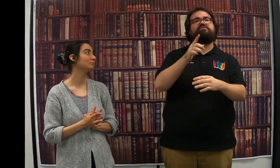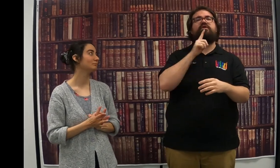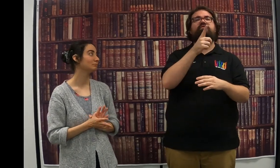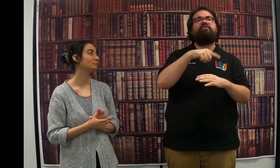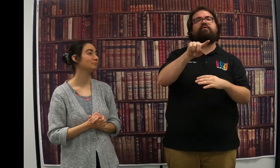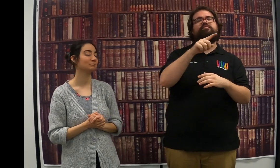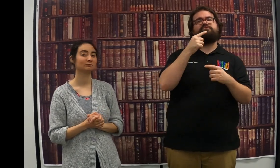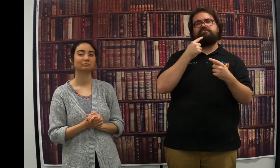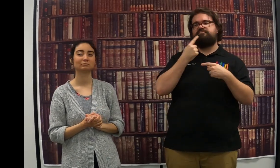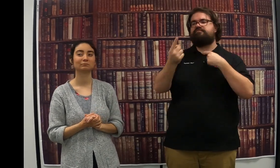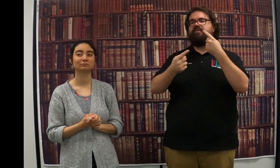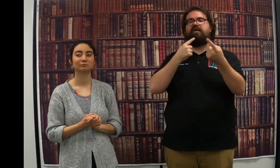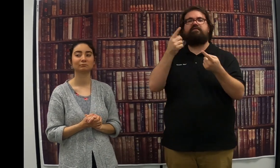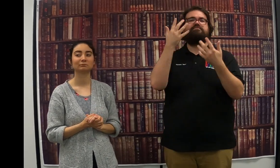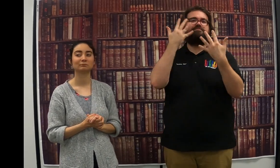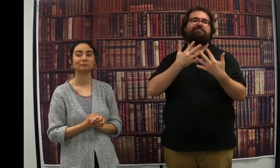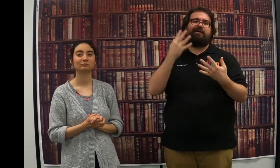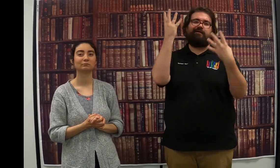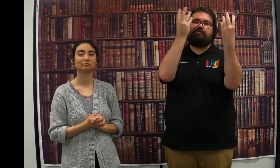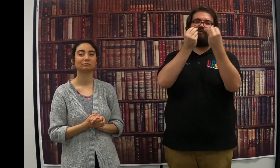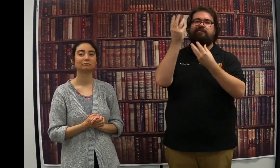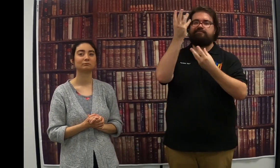of saddest thought.